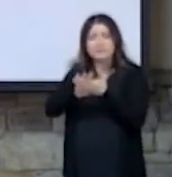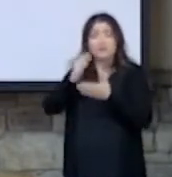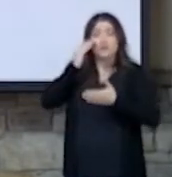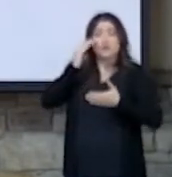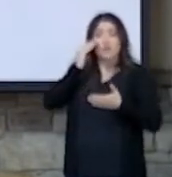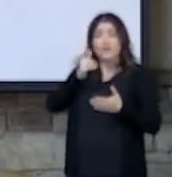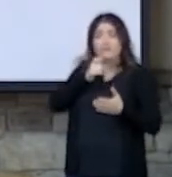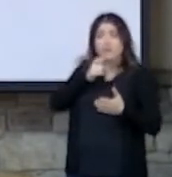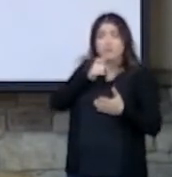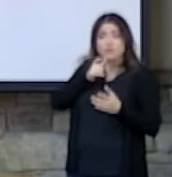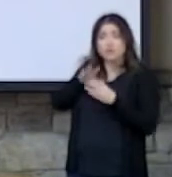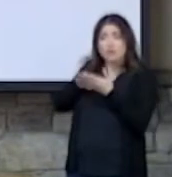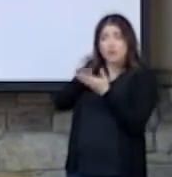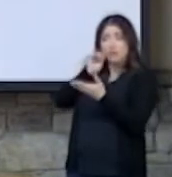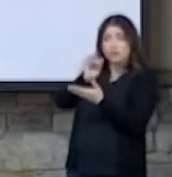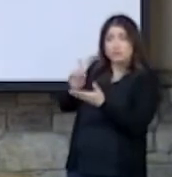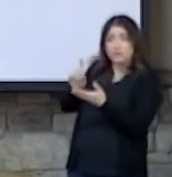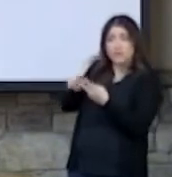you learned it and